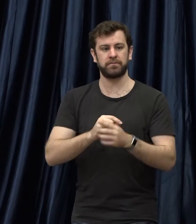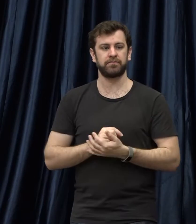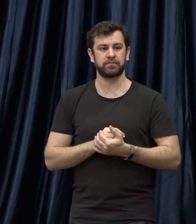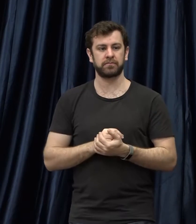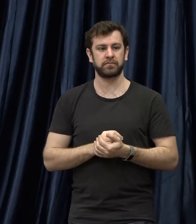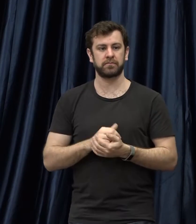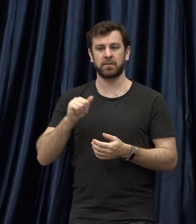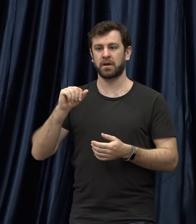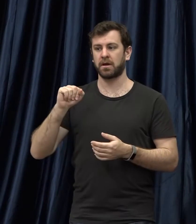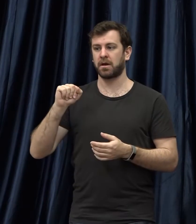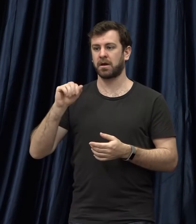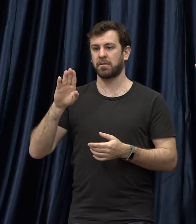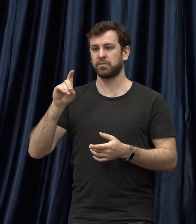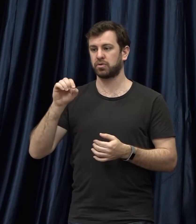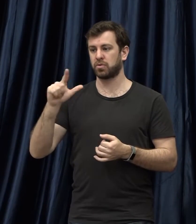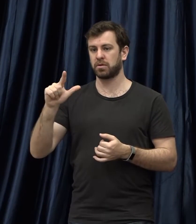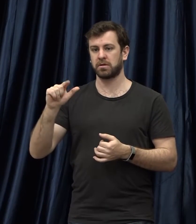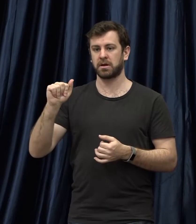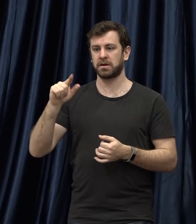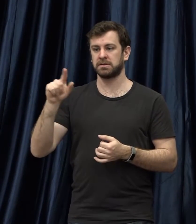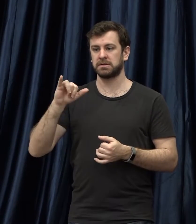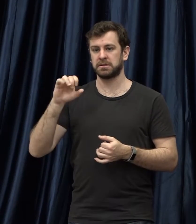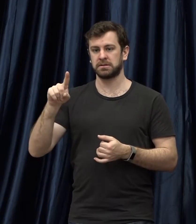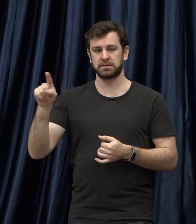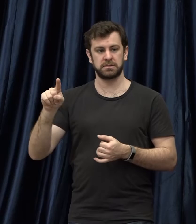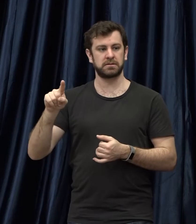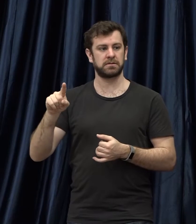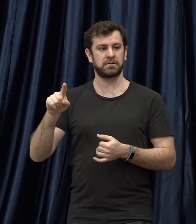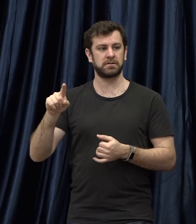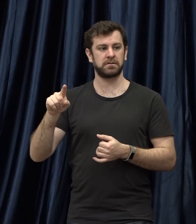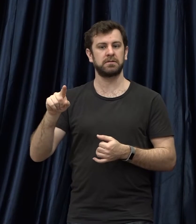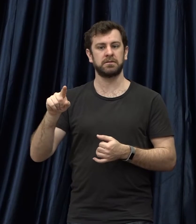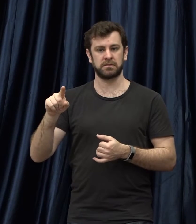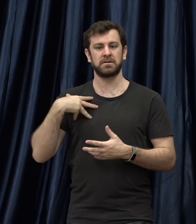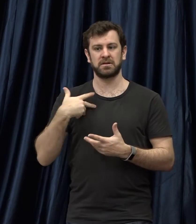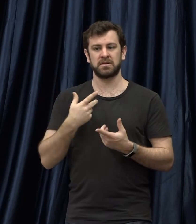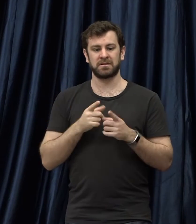Abdulaziz said, come to me, and pulled him away from the masjid.